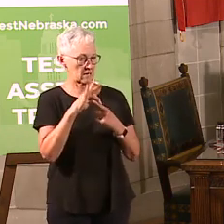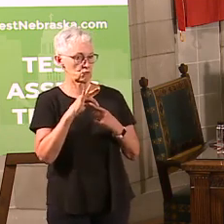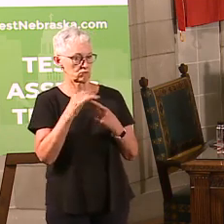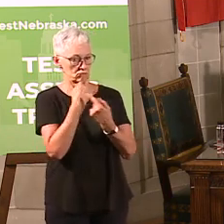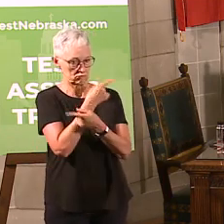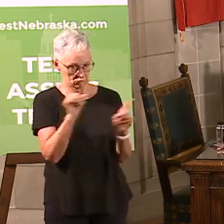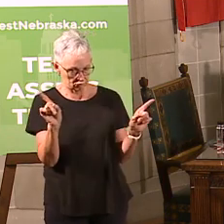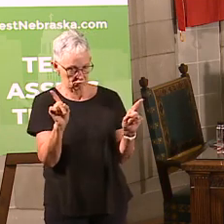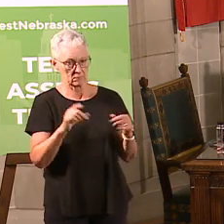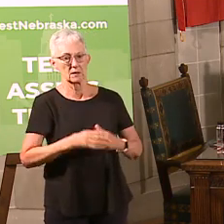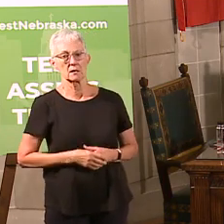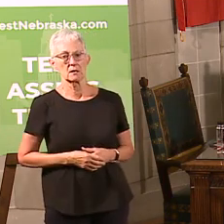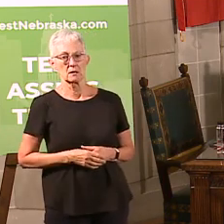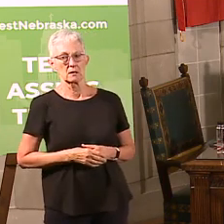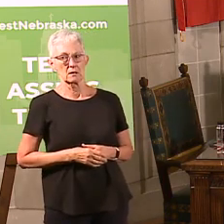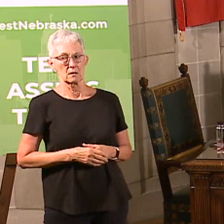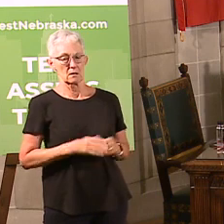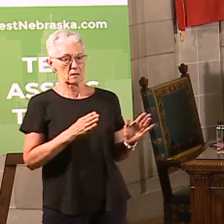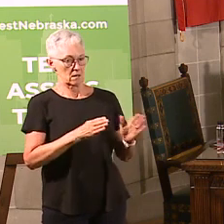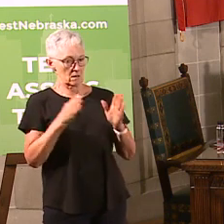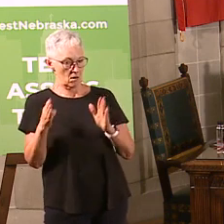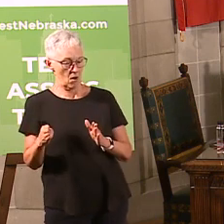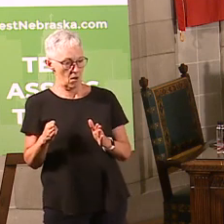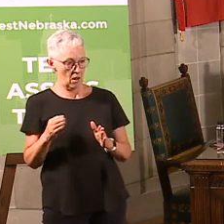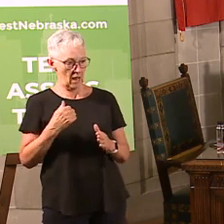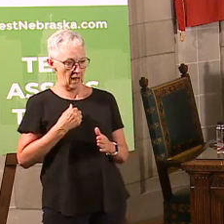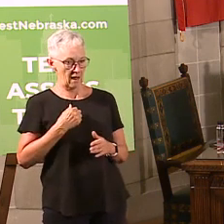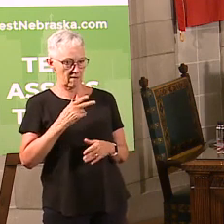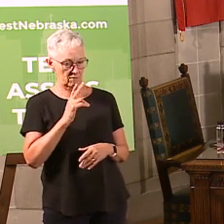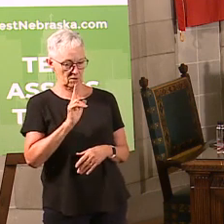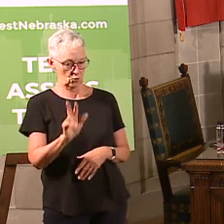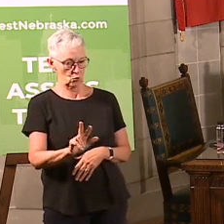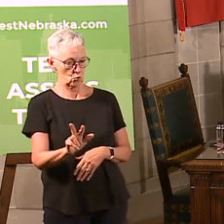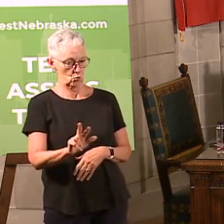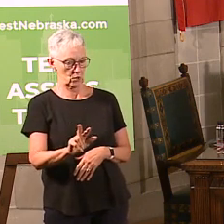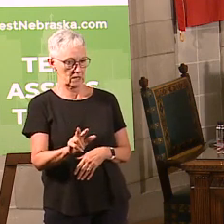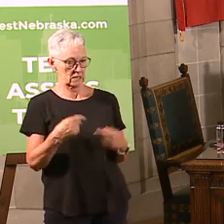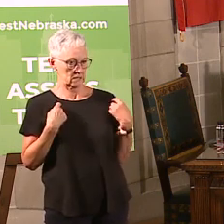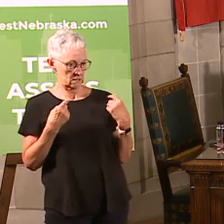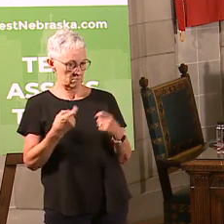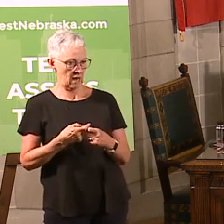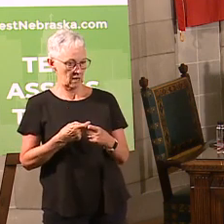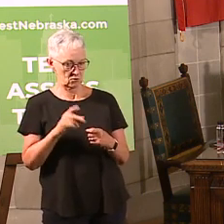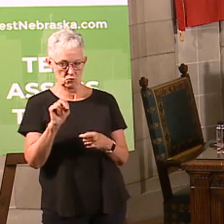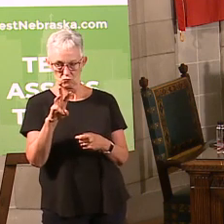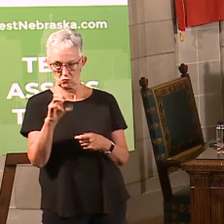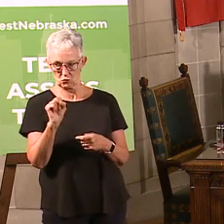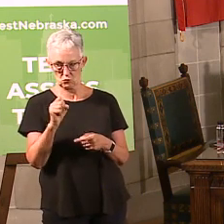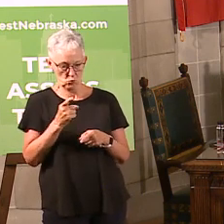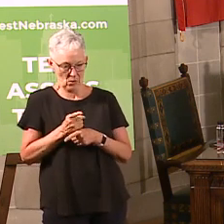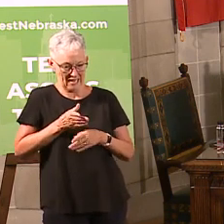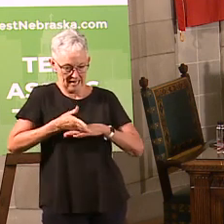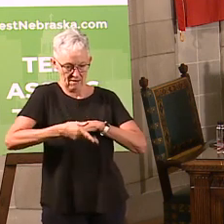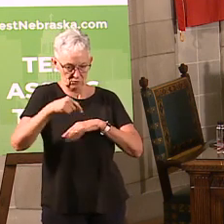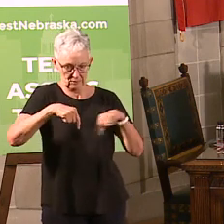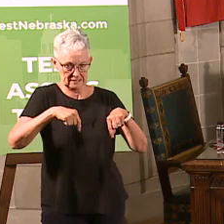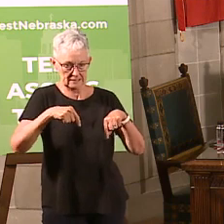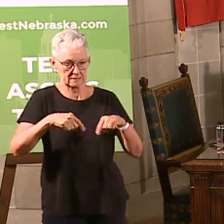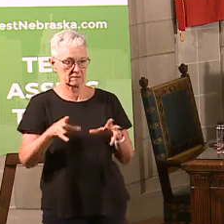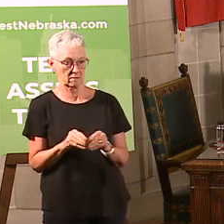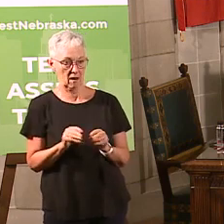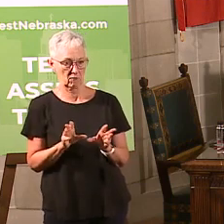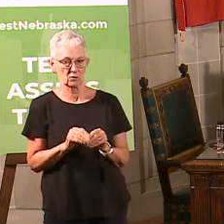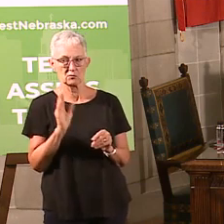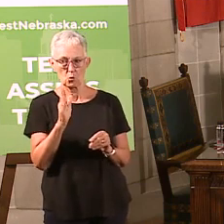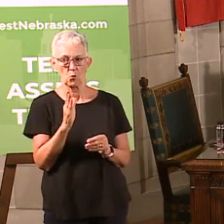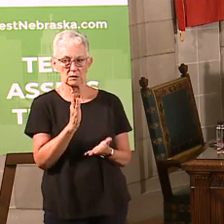a heads up about that. We do have the 3 p.m. Spanish language briefing immediately following this press conference, so we're going to try and make sure we get this one wrapped